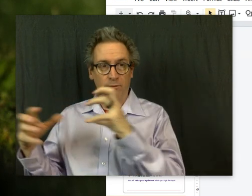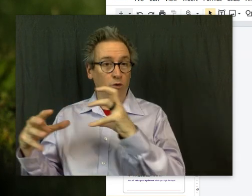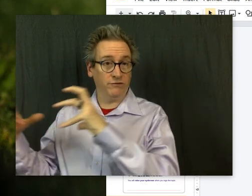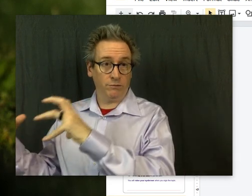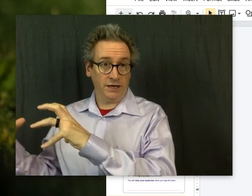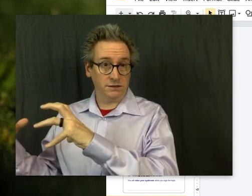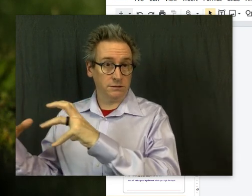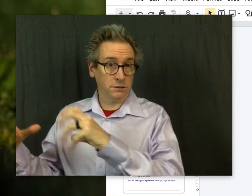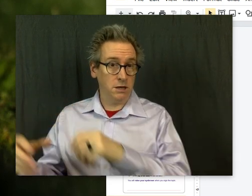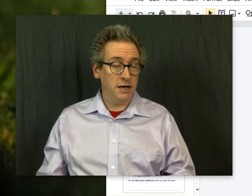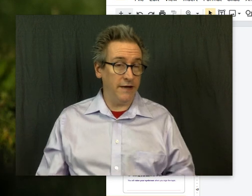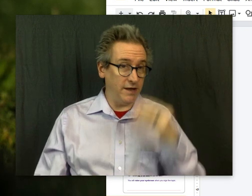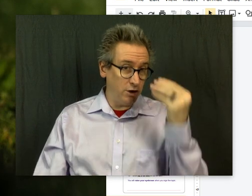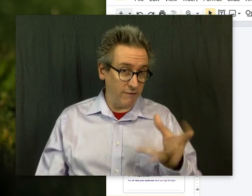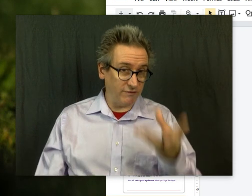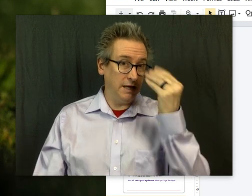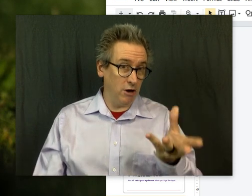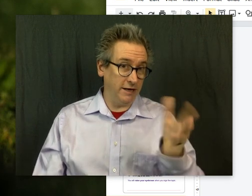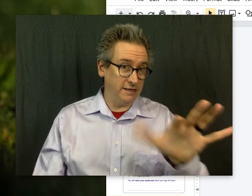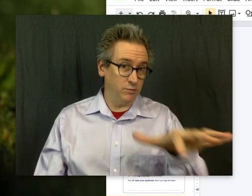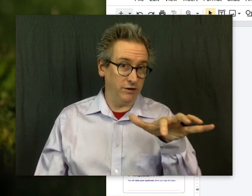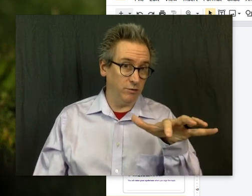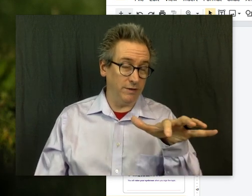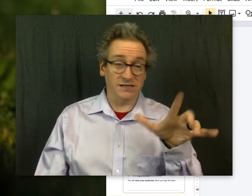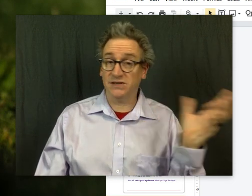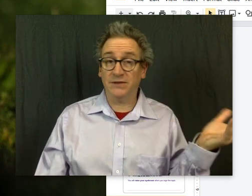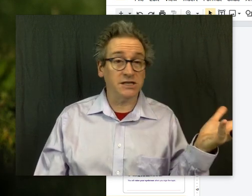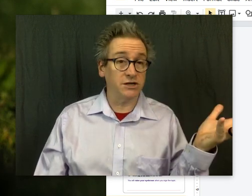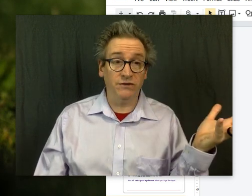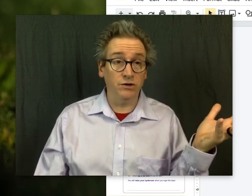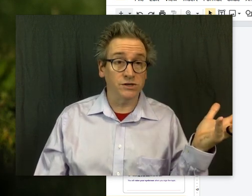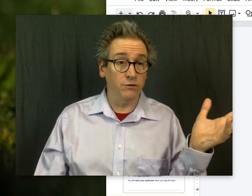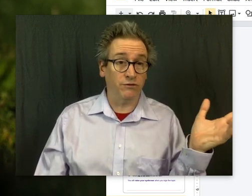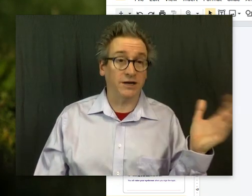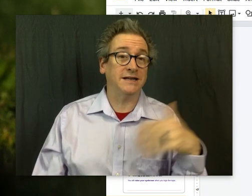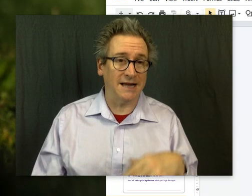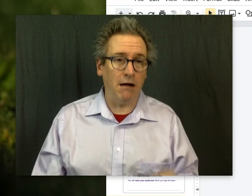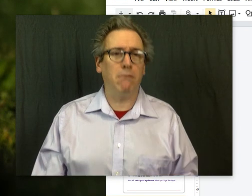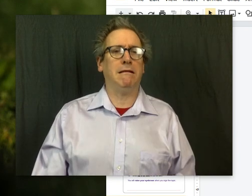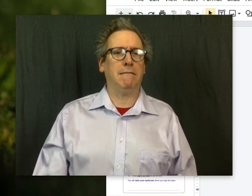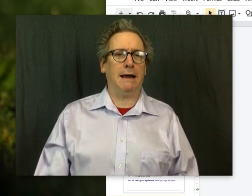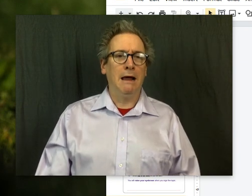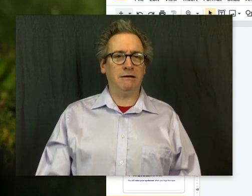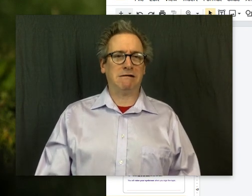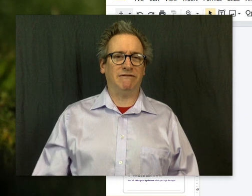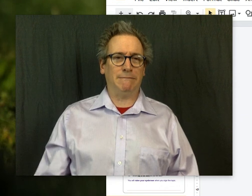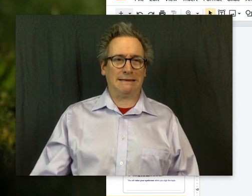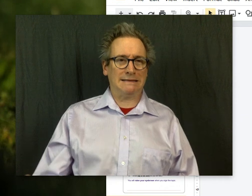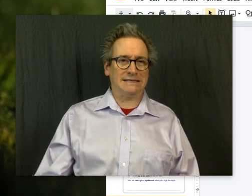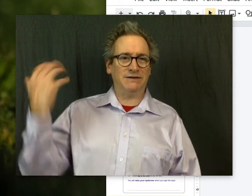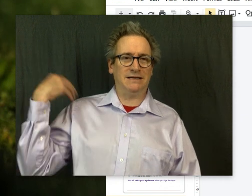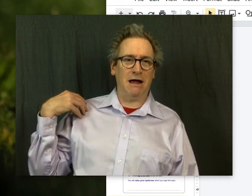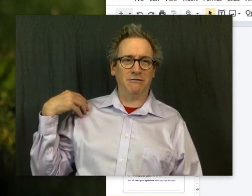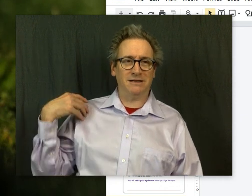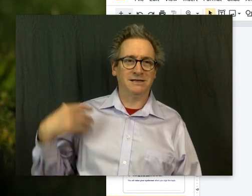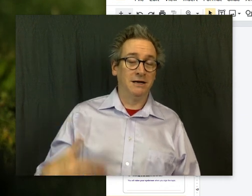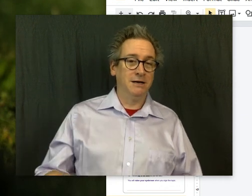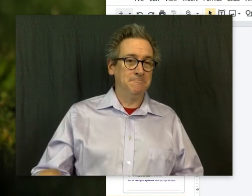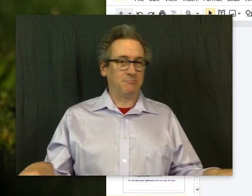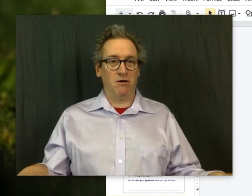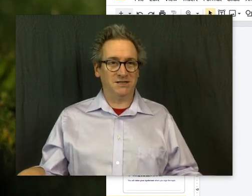time or a different place. And then you have to keep the audience with you. Because if something gets confused and you forget to say, oh, by the way, we traveled back to the